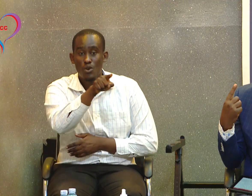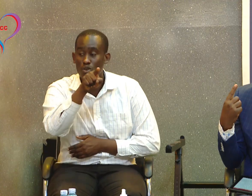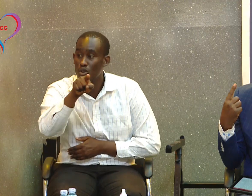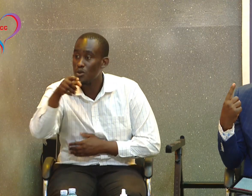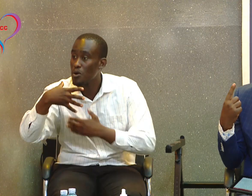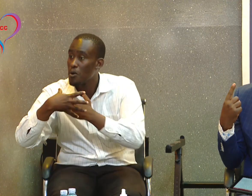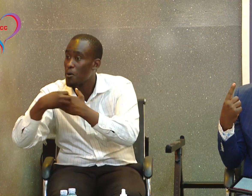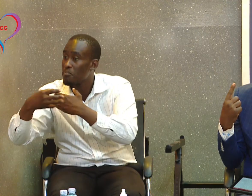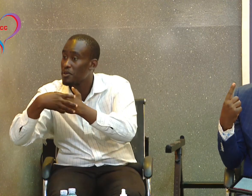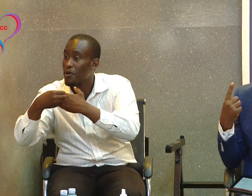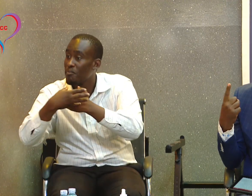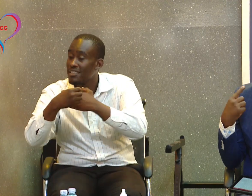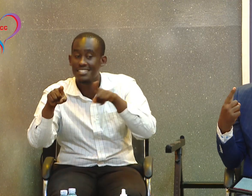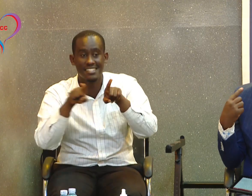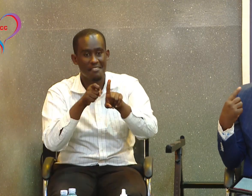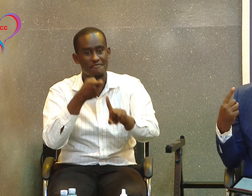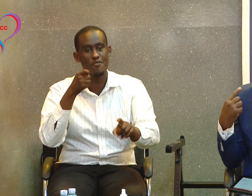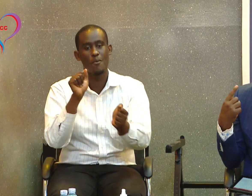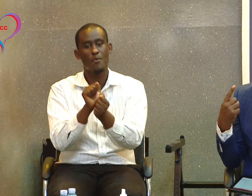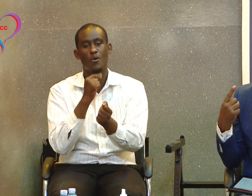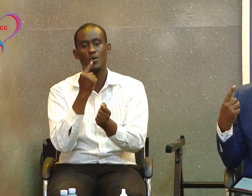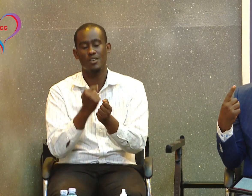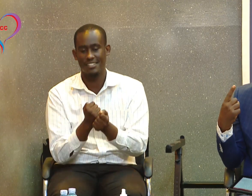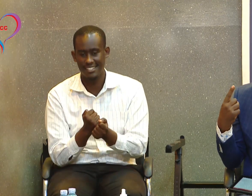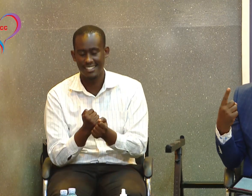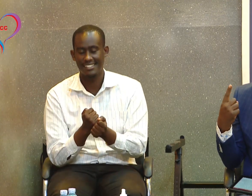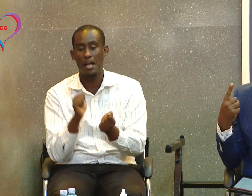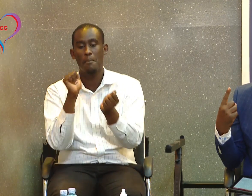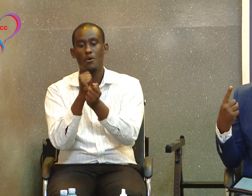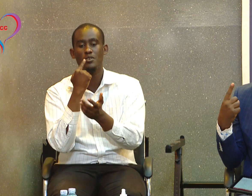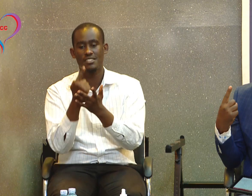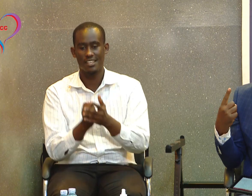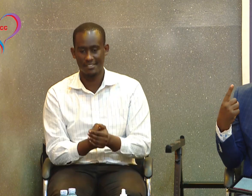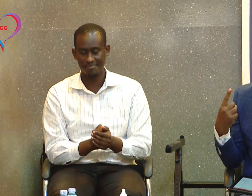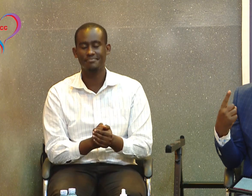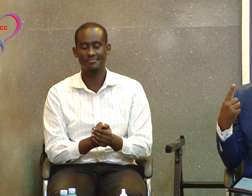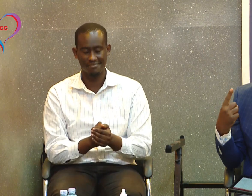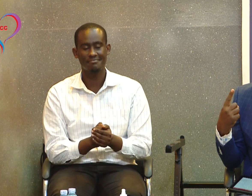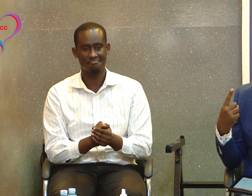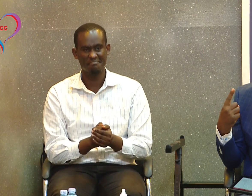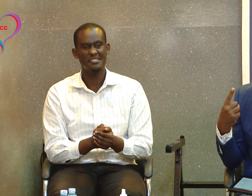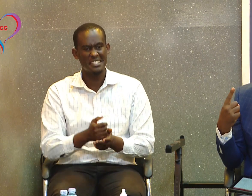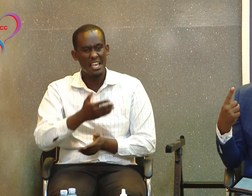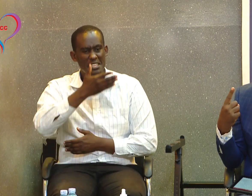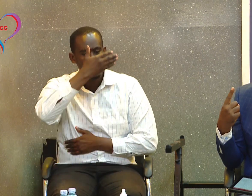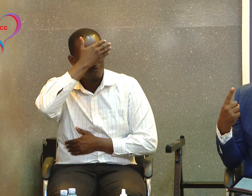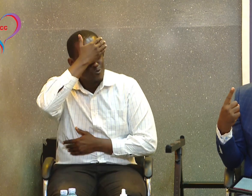him. What does he do? Forgetting the things which are behind.